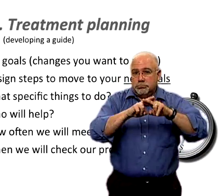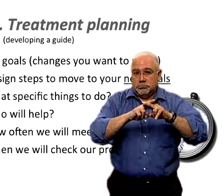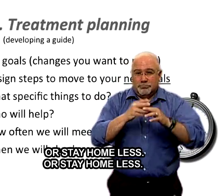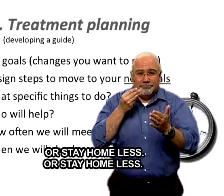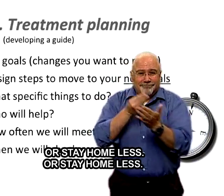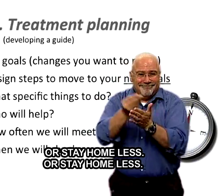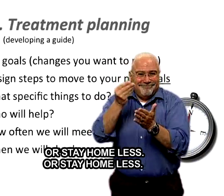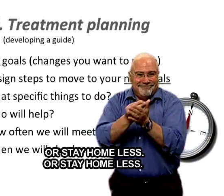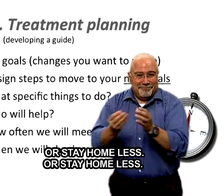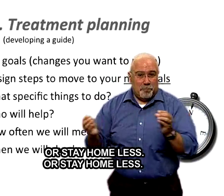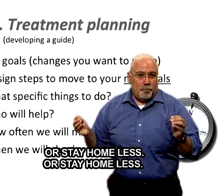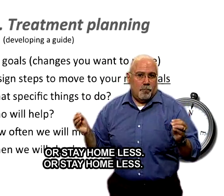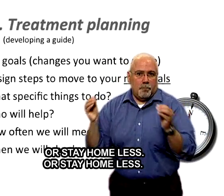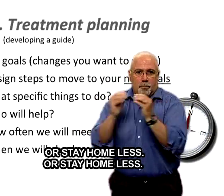or stay home less.